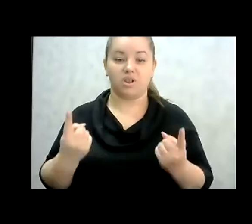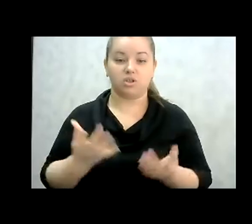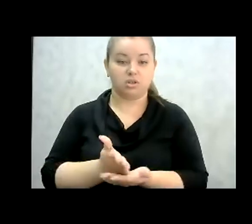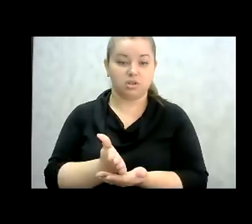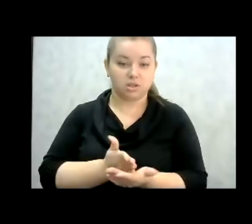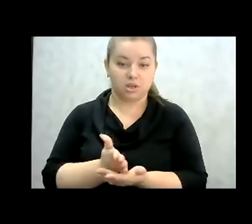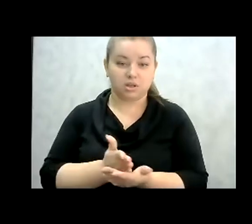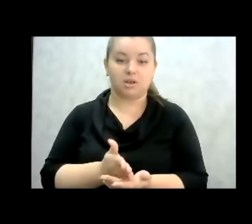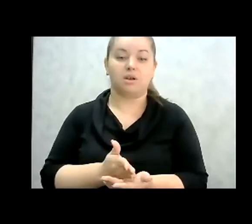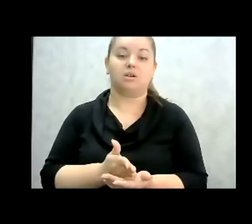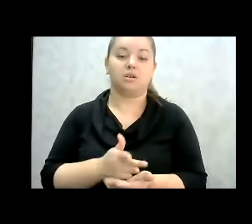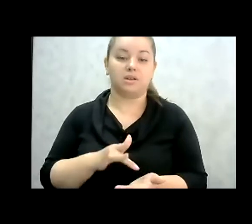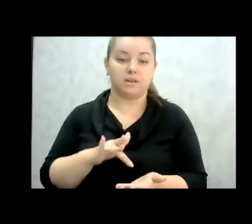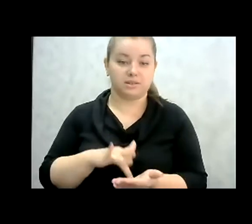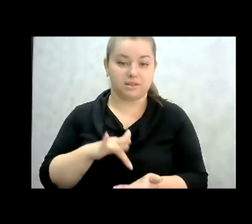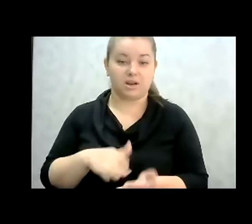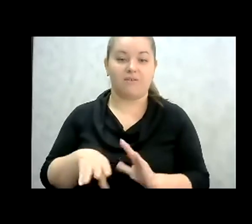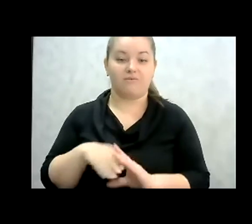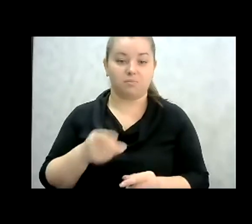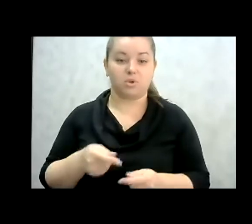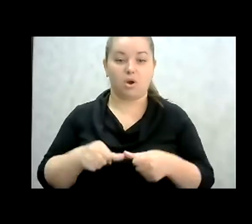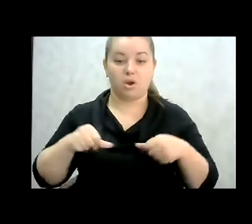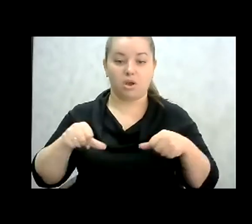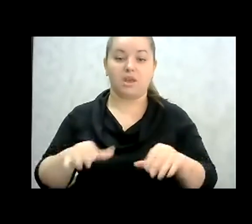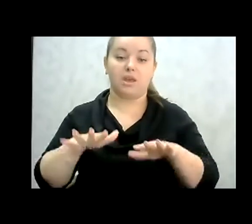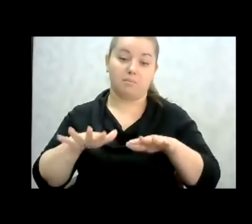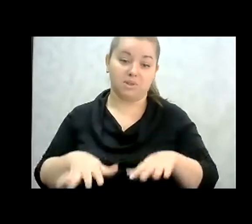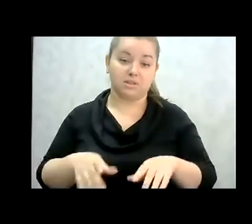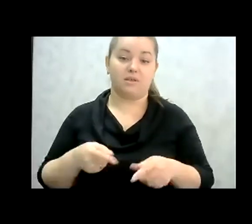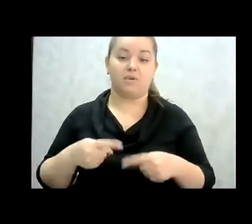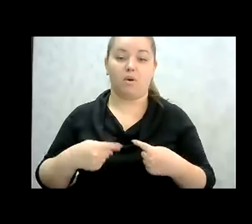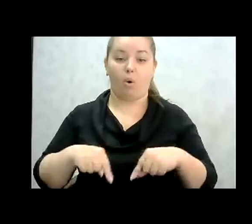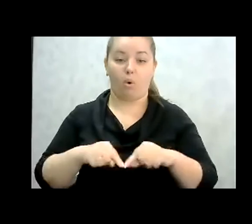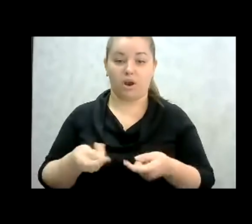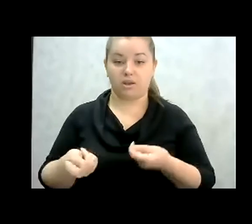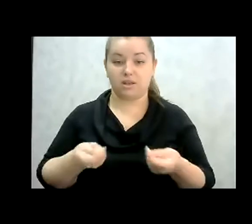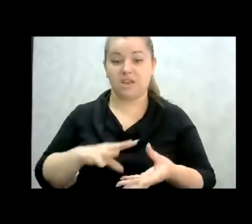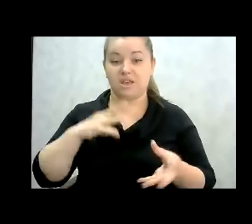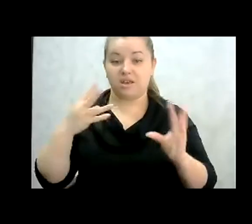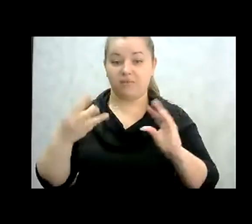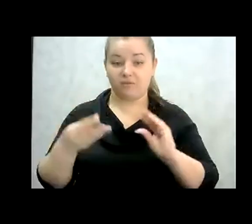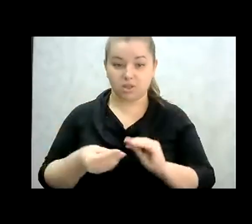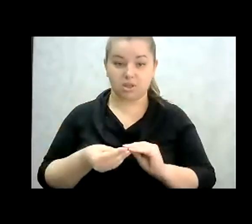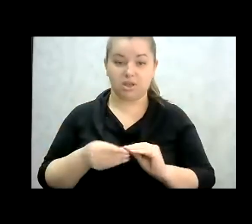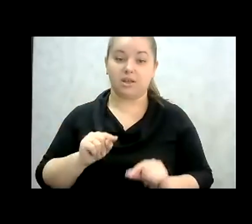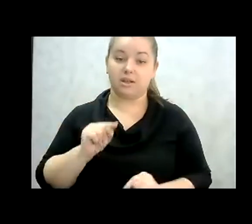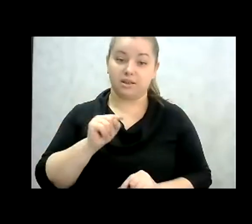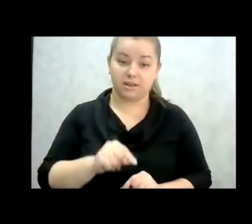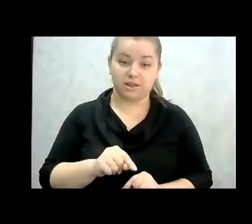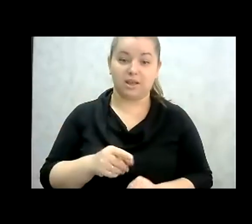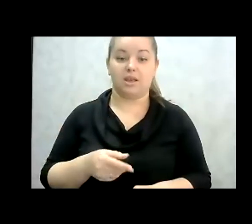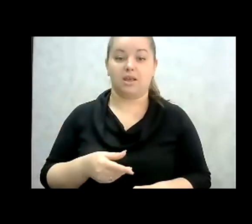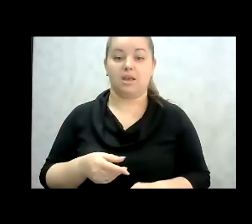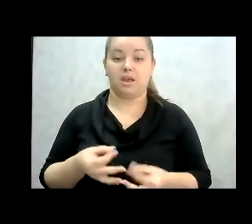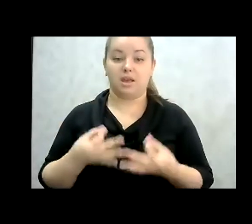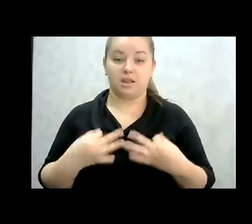There were no gross violations, and that's attributable to the good work of the Central Electoral Commission